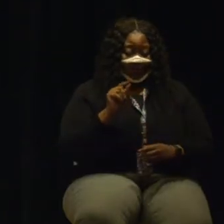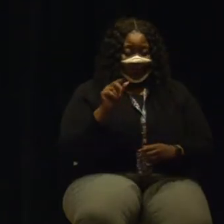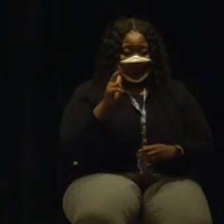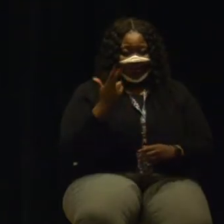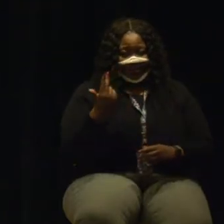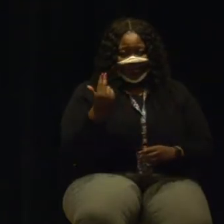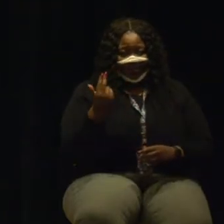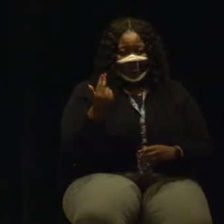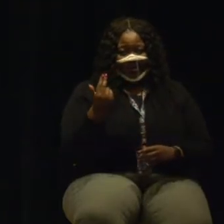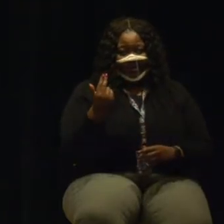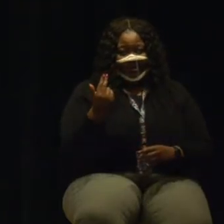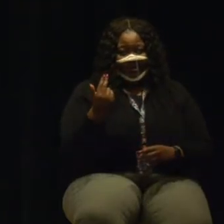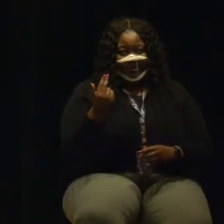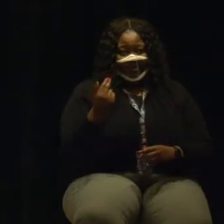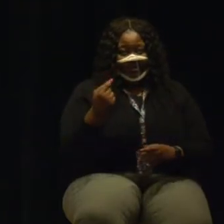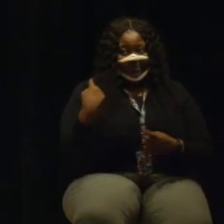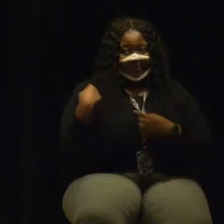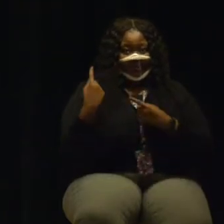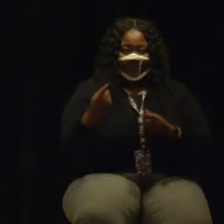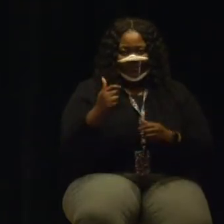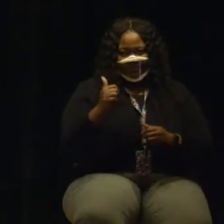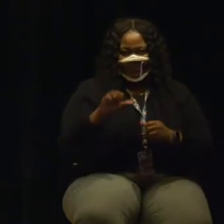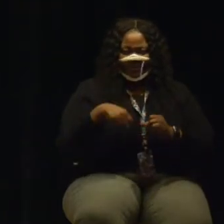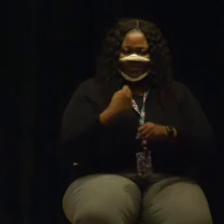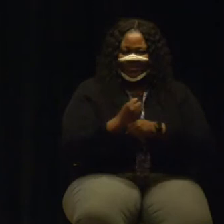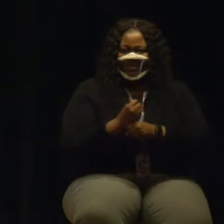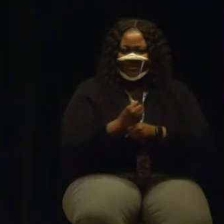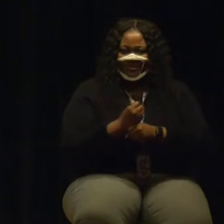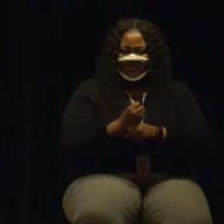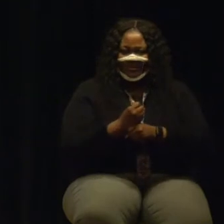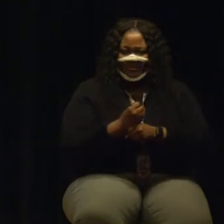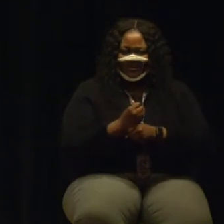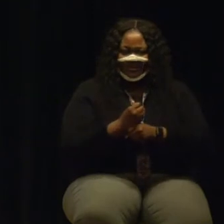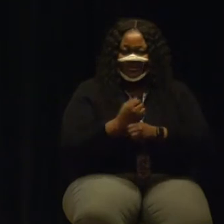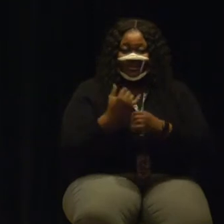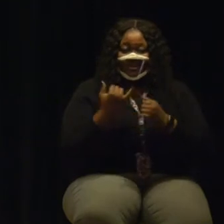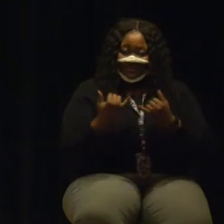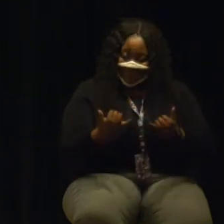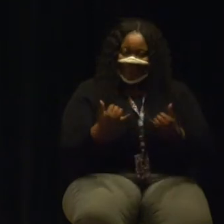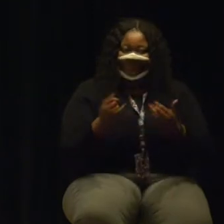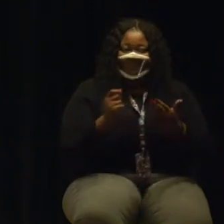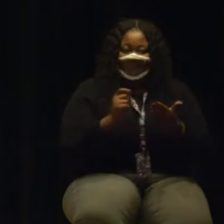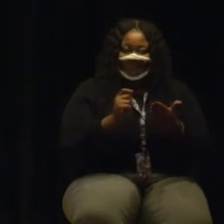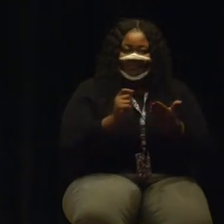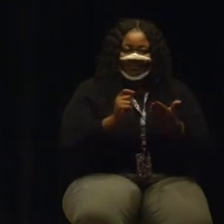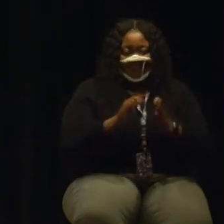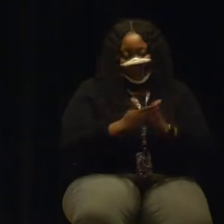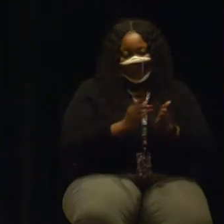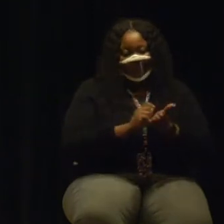So almost 10 years between the idea and it coming together now. It solved